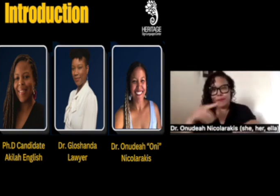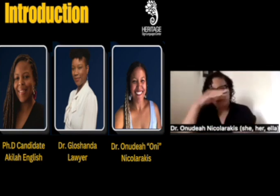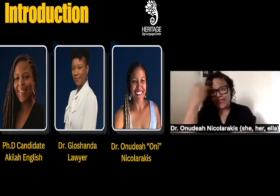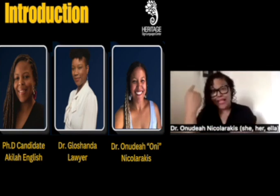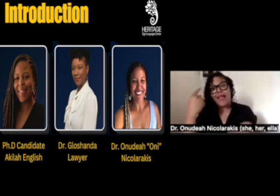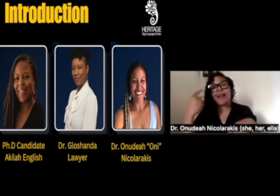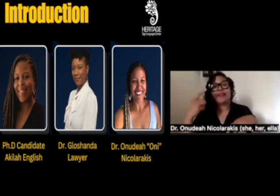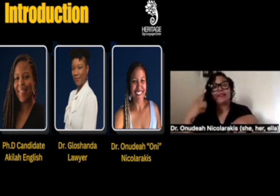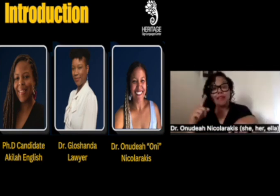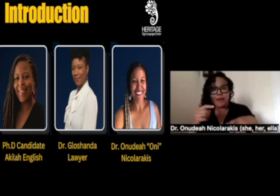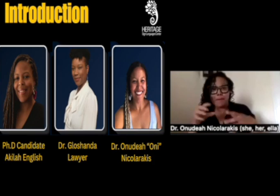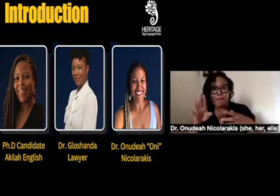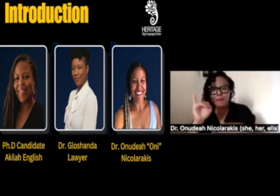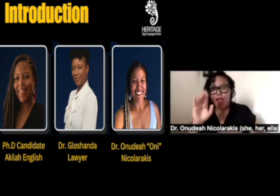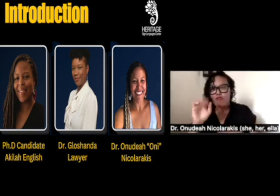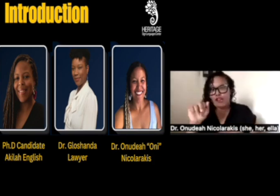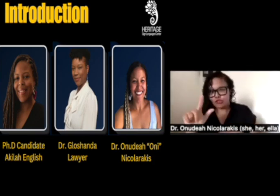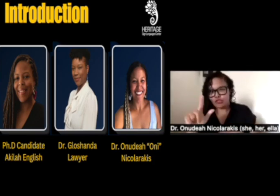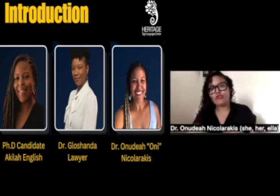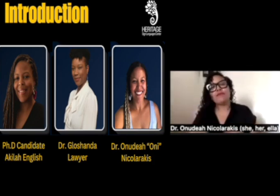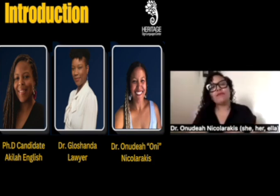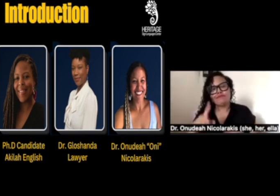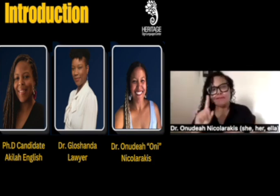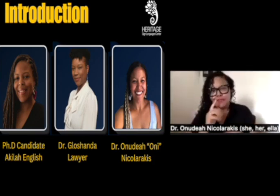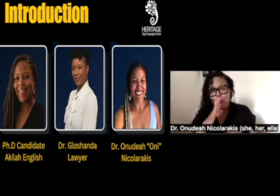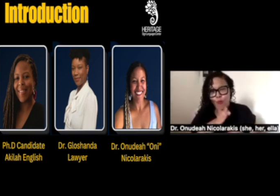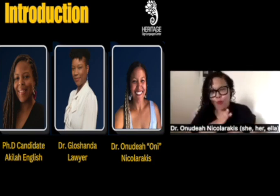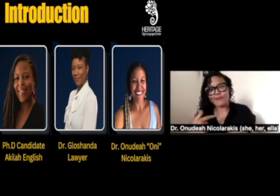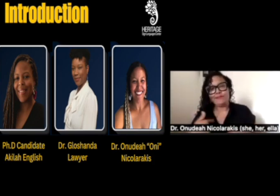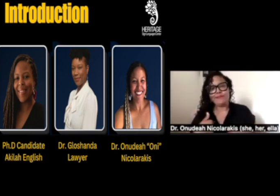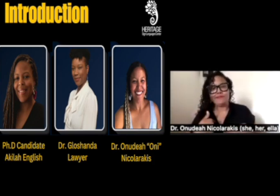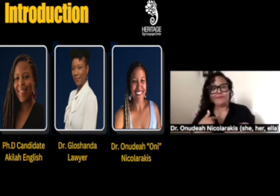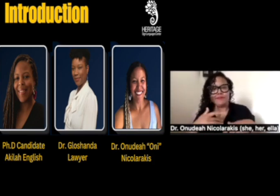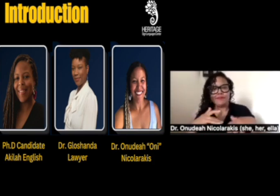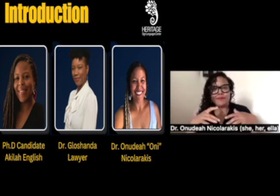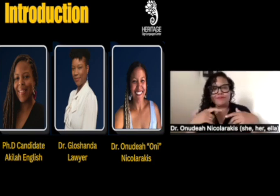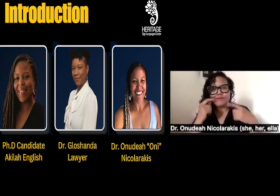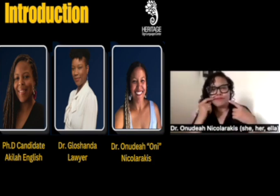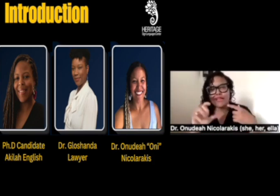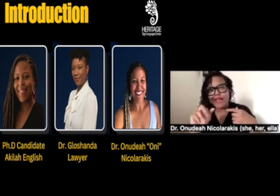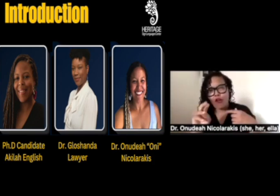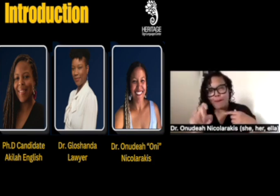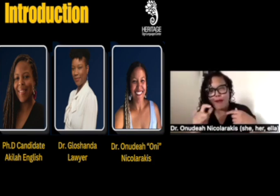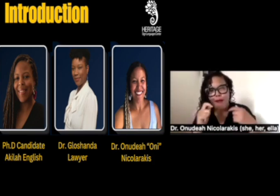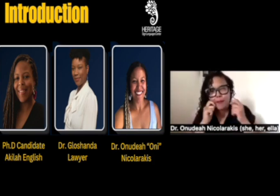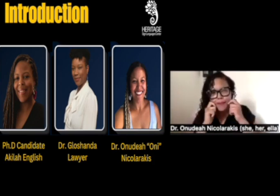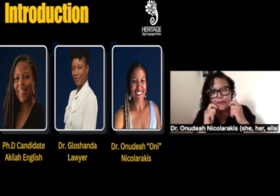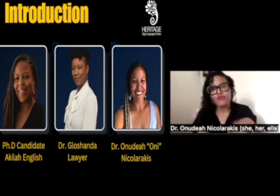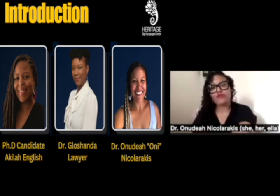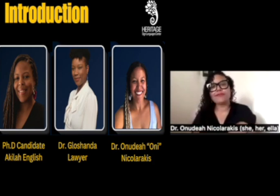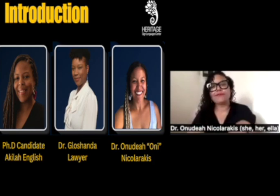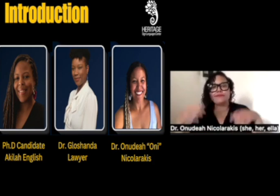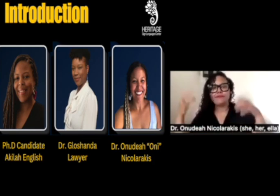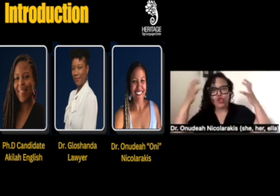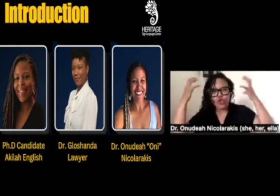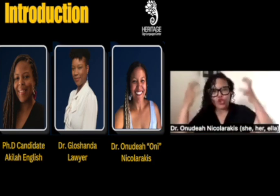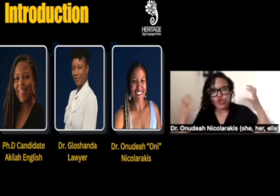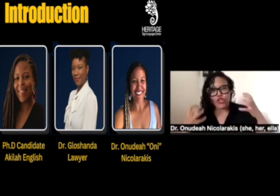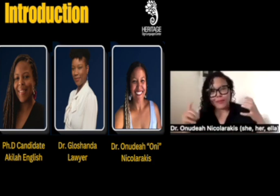sign my name with an O on my shoulder. I'm biracial, a deaf woman. I have got